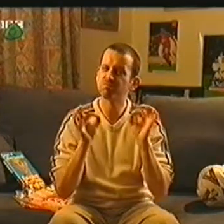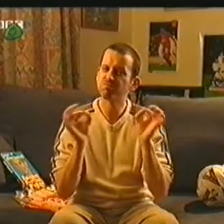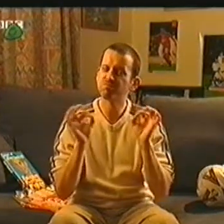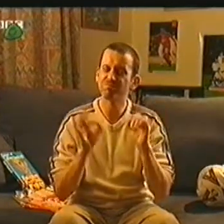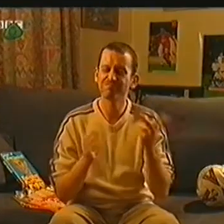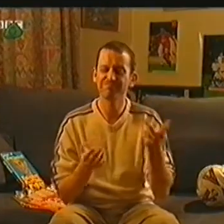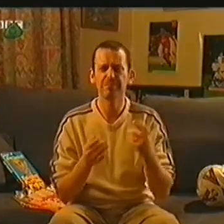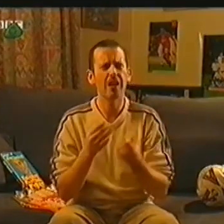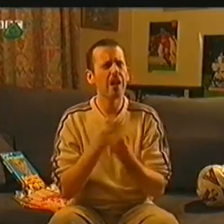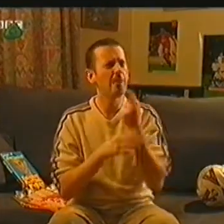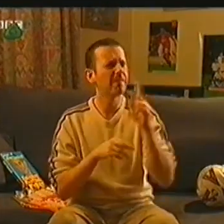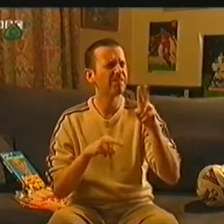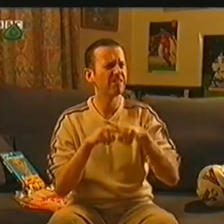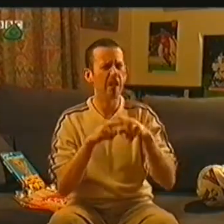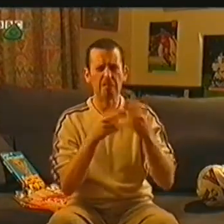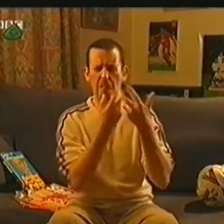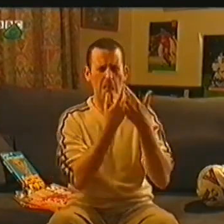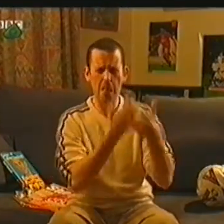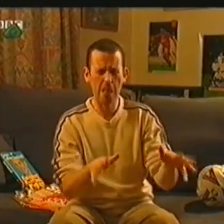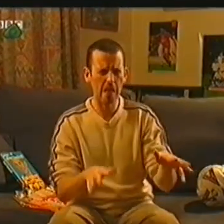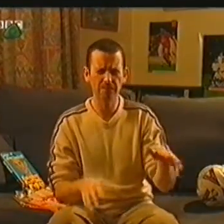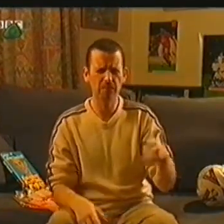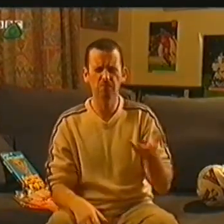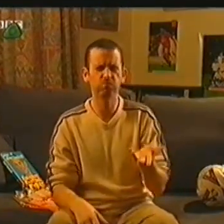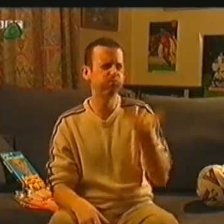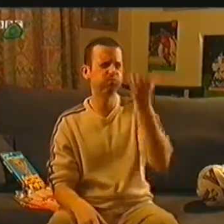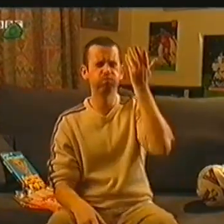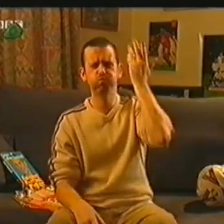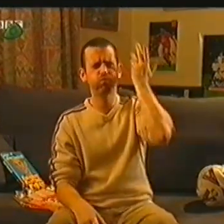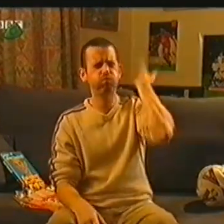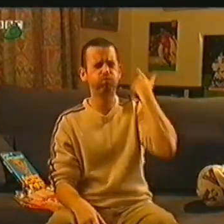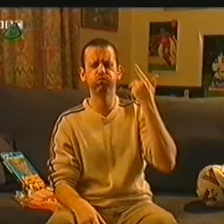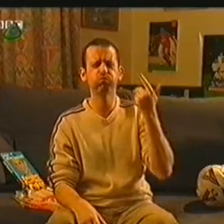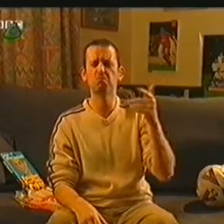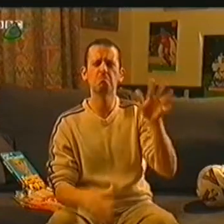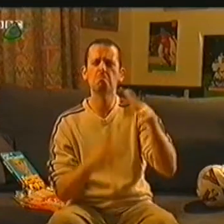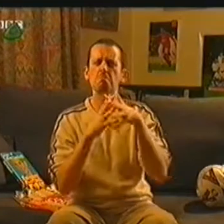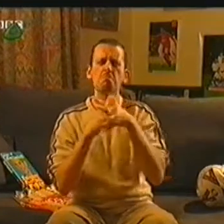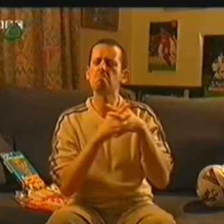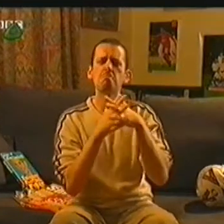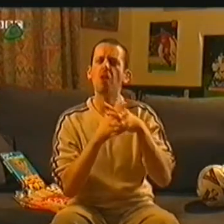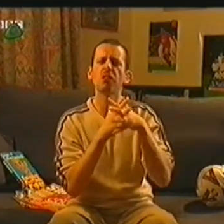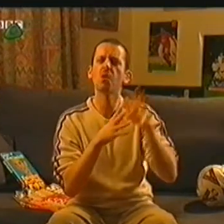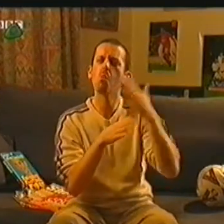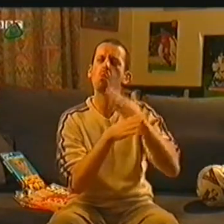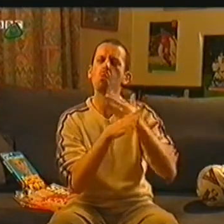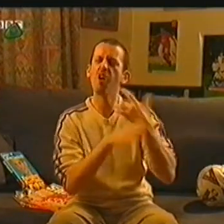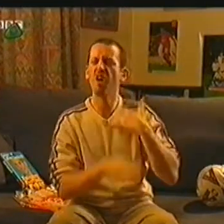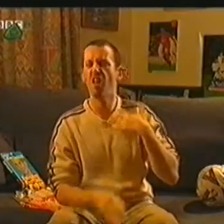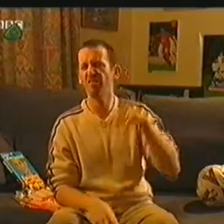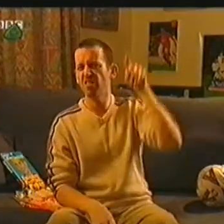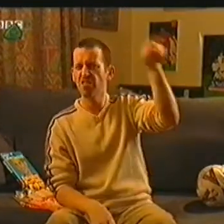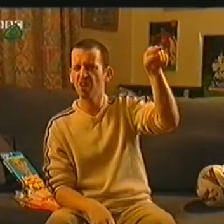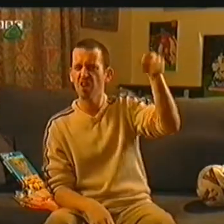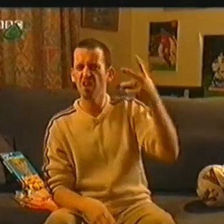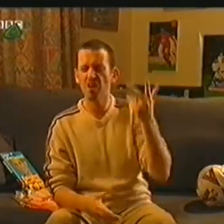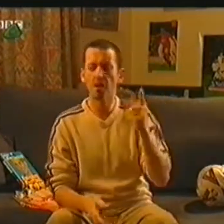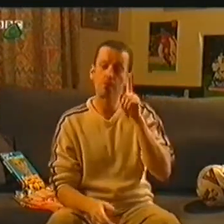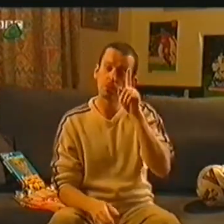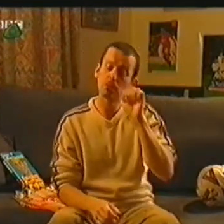Josh's father wasn't interested in football either. He had taken himself off to live and work in America when Josh was only a